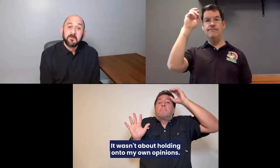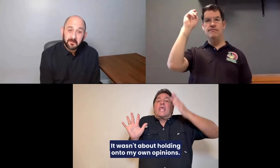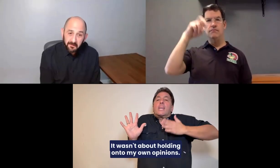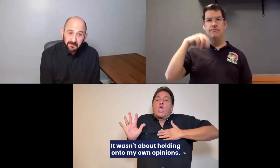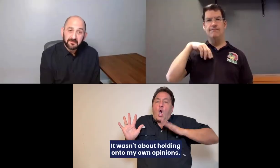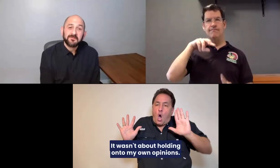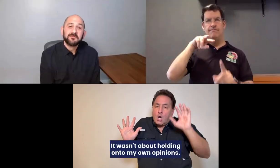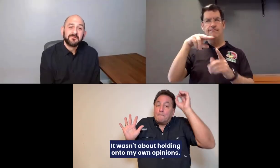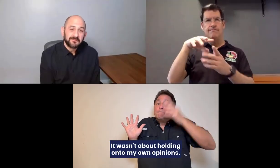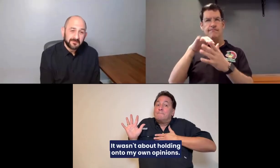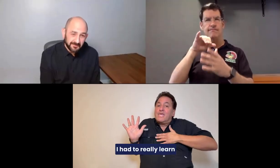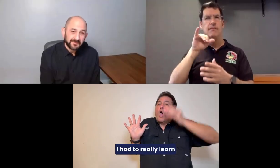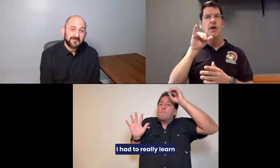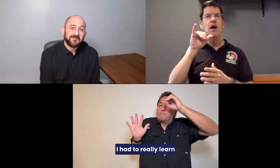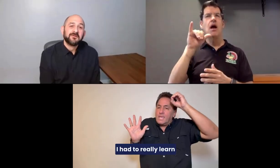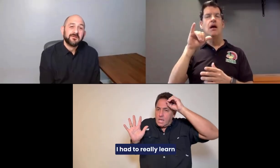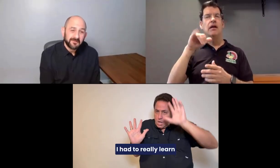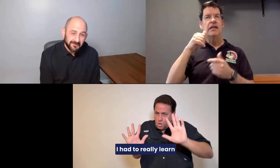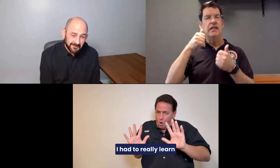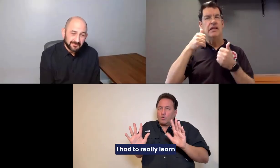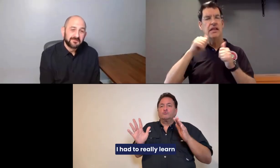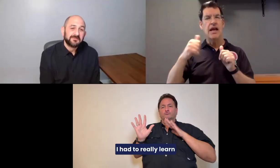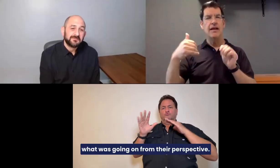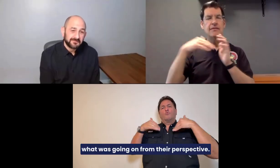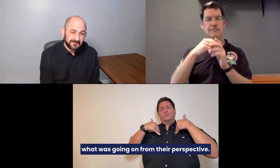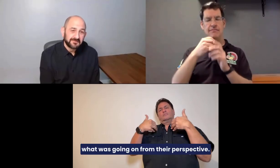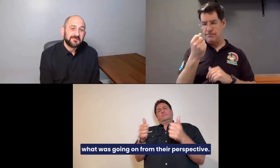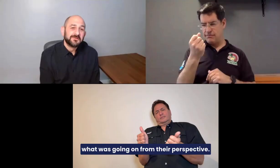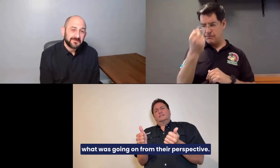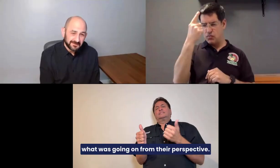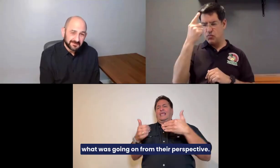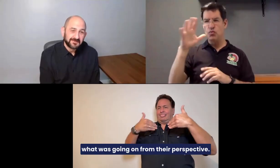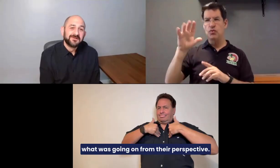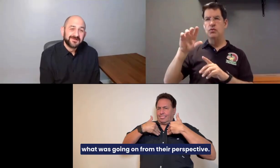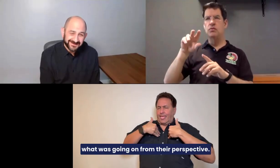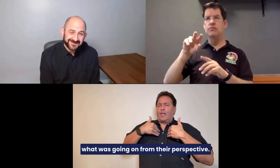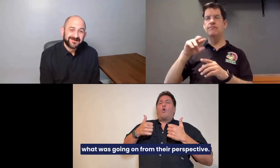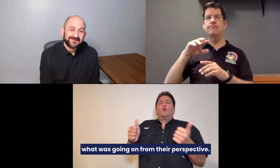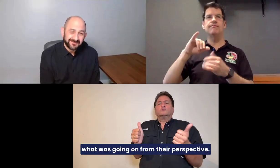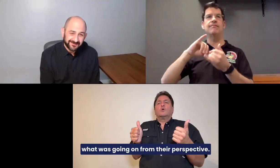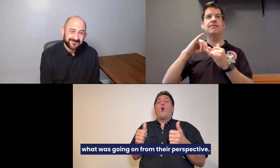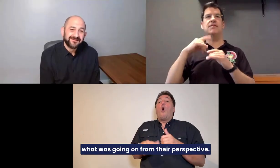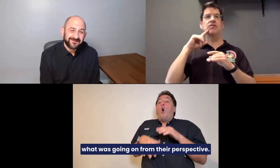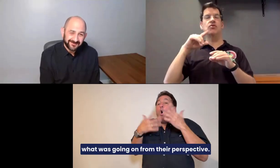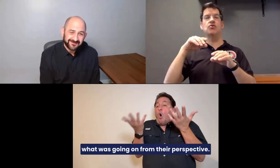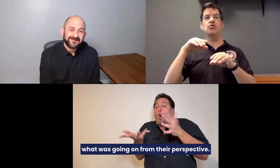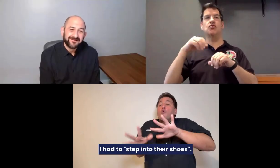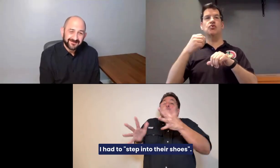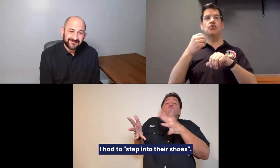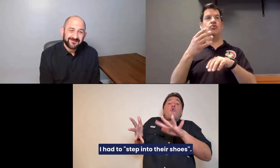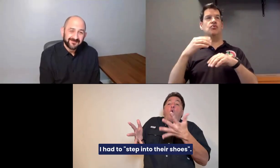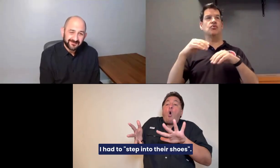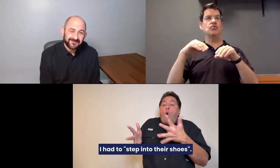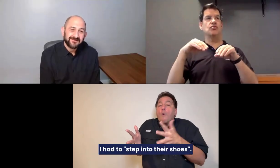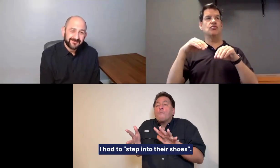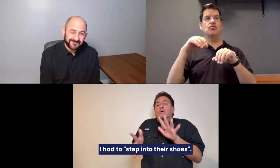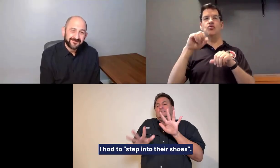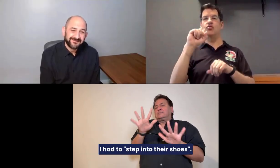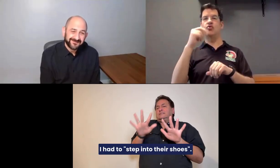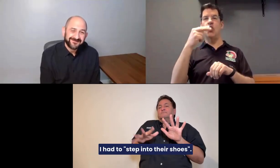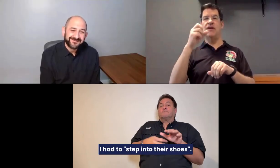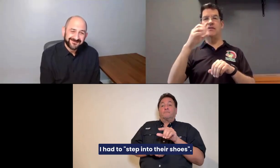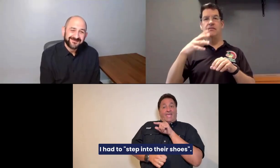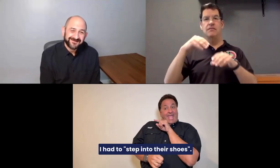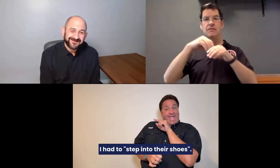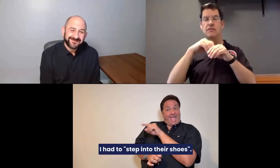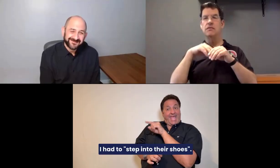my own opinions. I had to really learn what was going on from their perspective. I had to, quote,